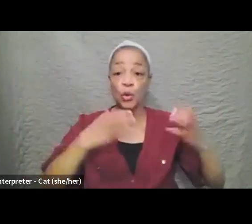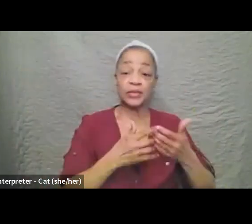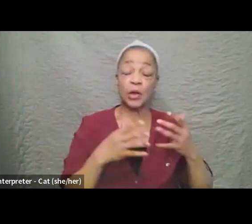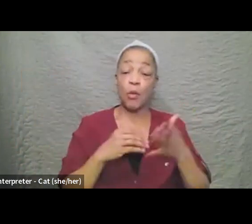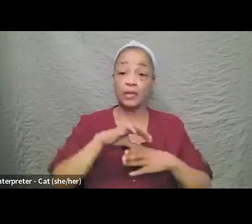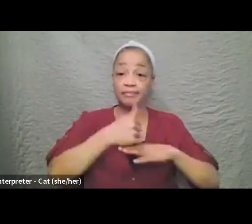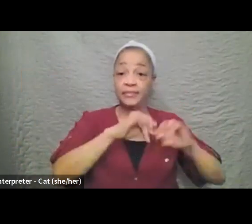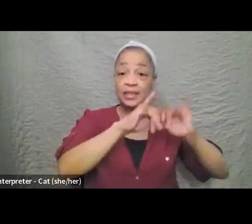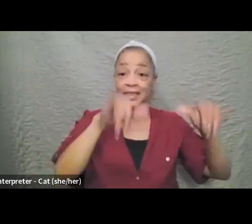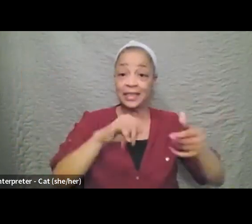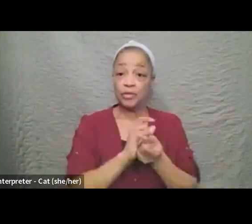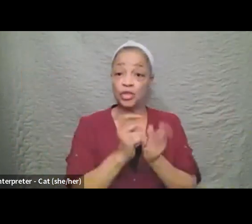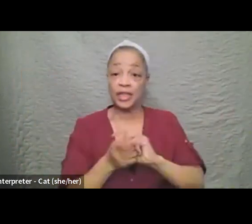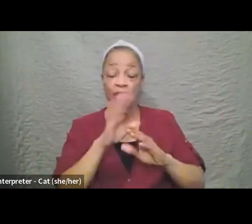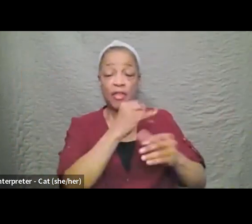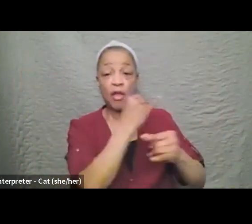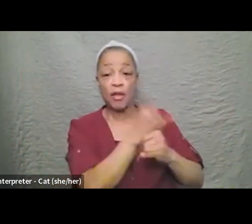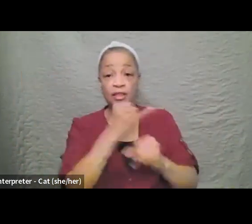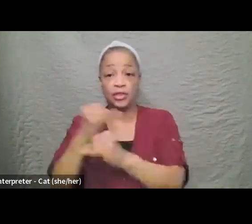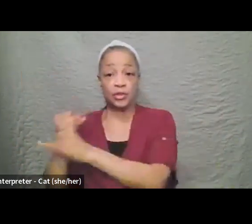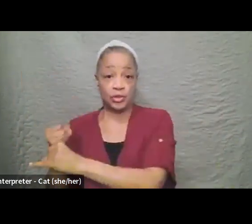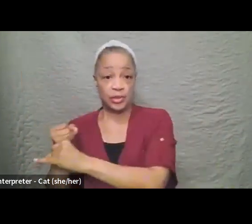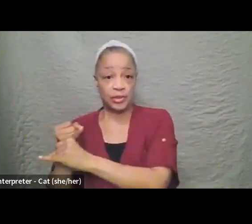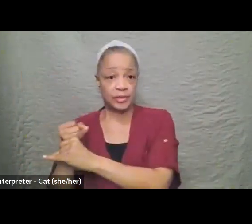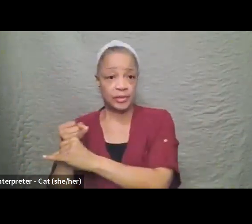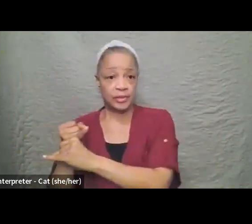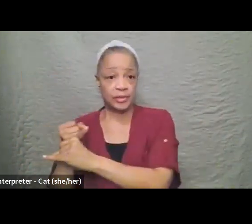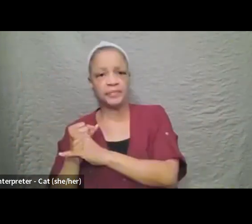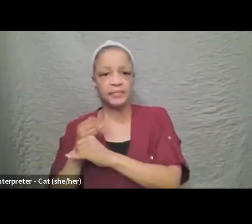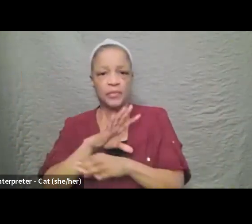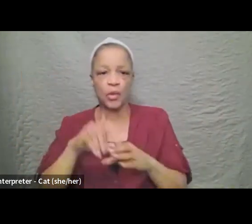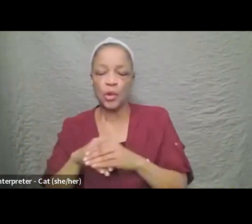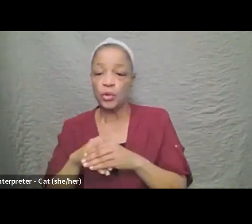change at their institutions. This includes